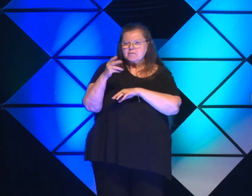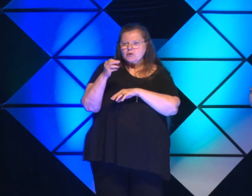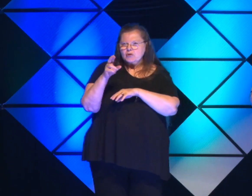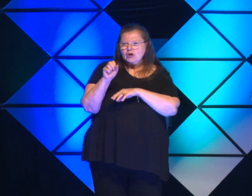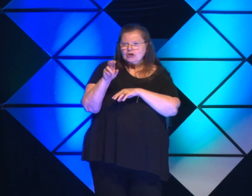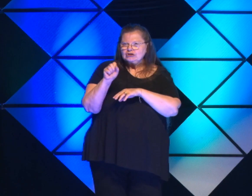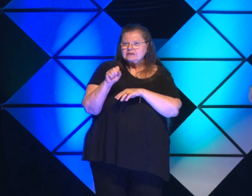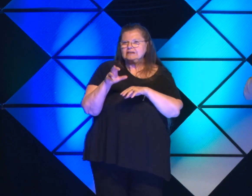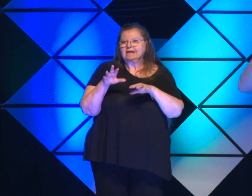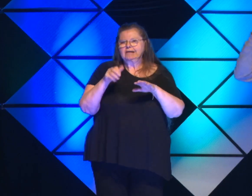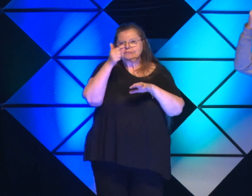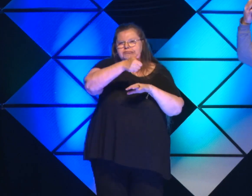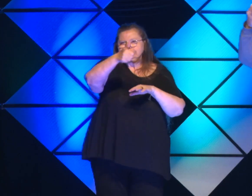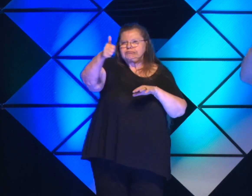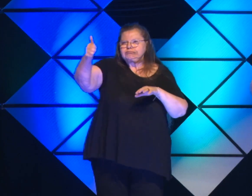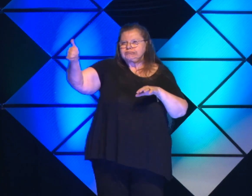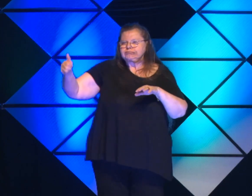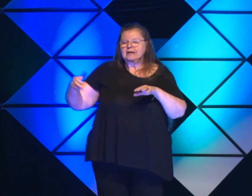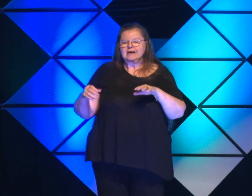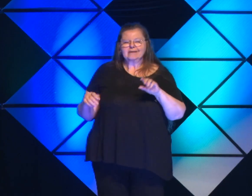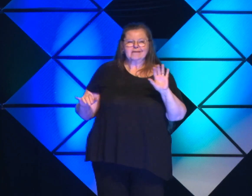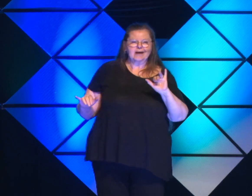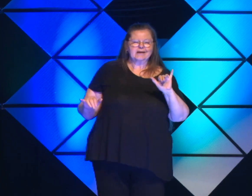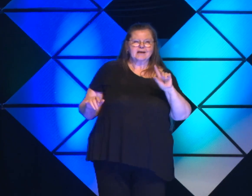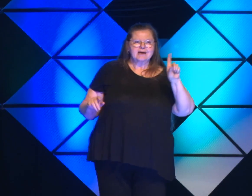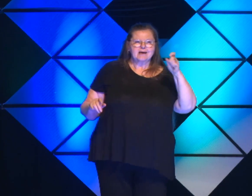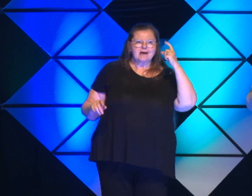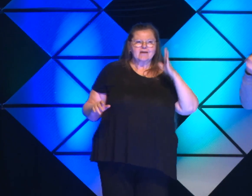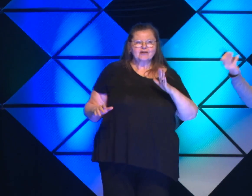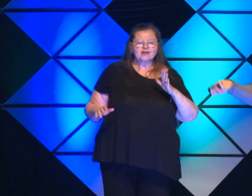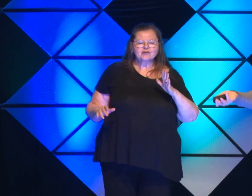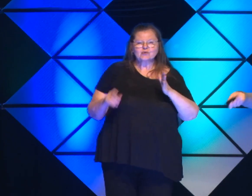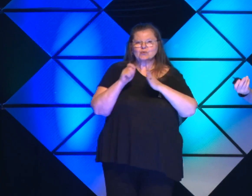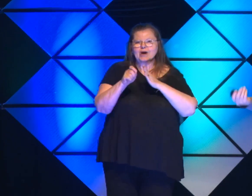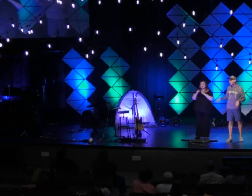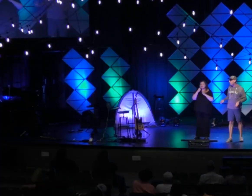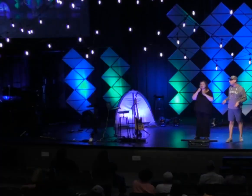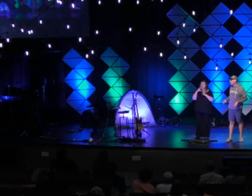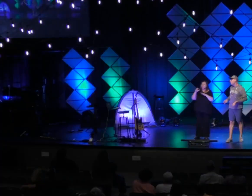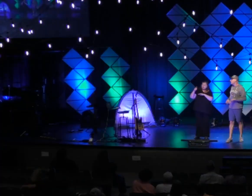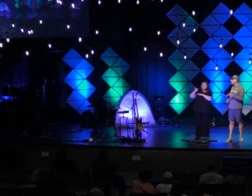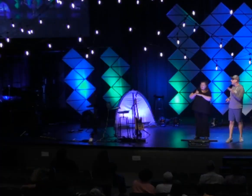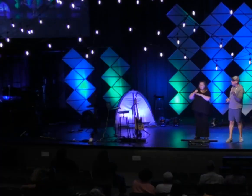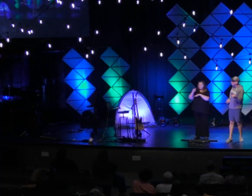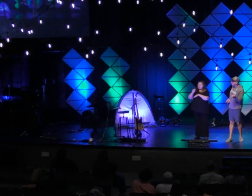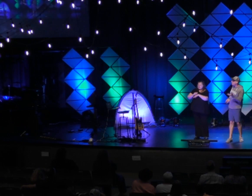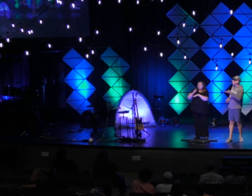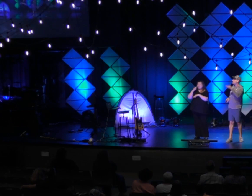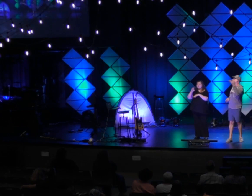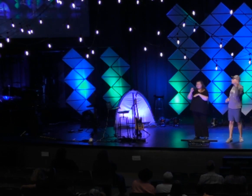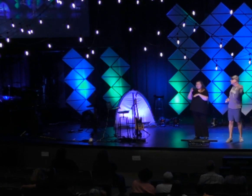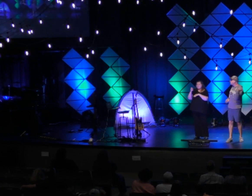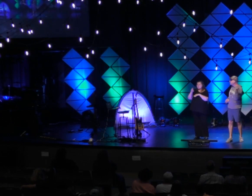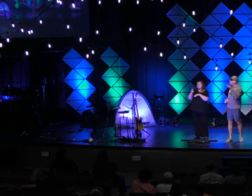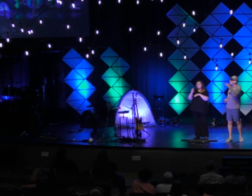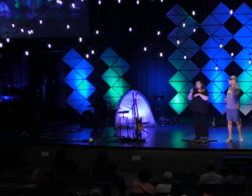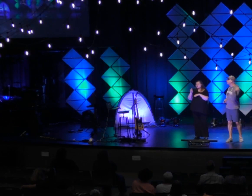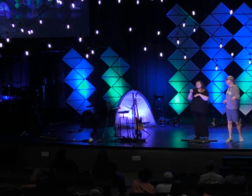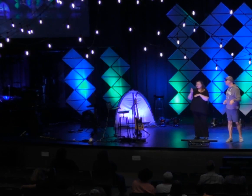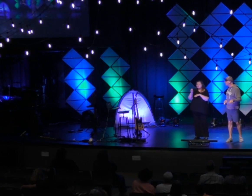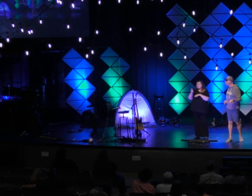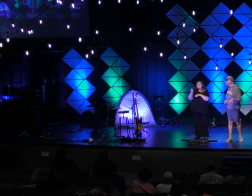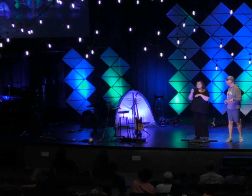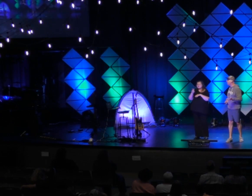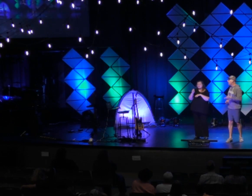empire. You would, like governors would basically write and say, hey, we want to set up a temple to the emperor or to Julius Caesar or to